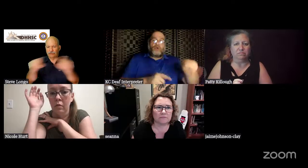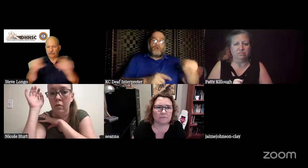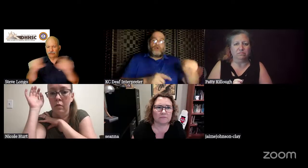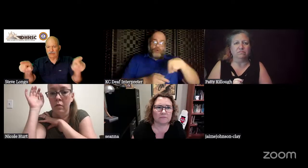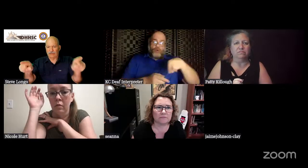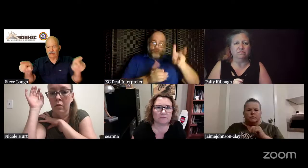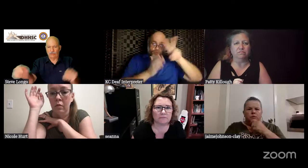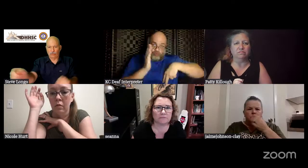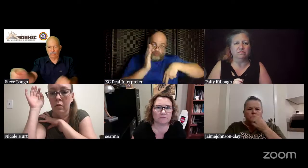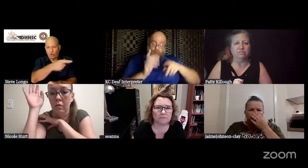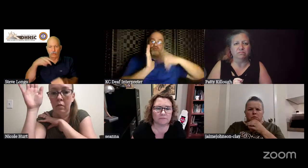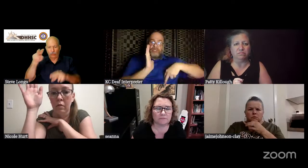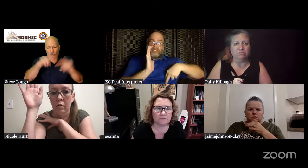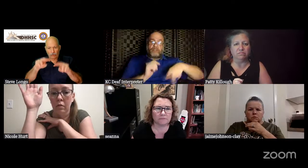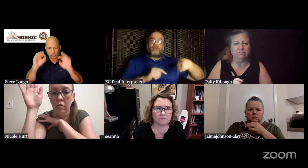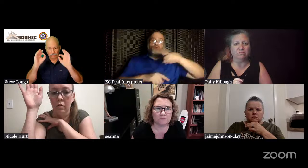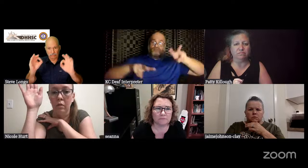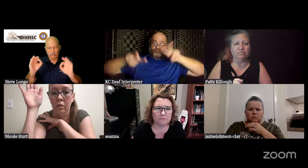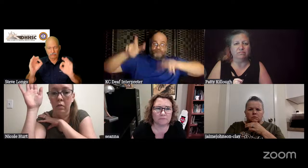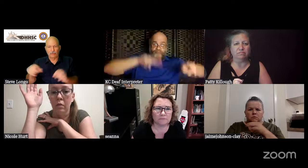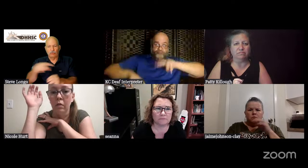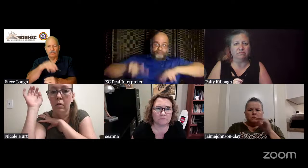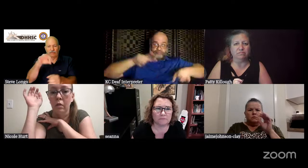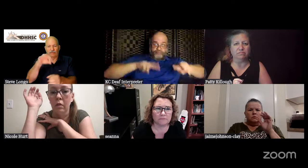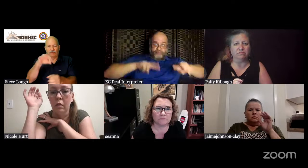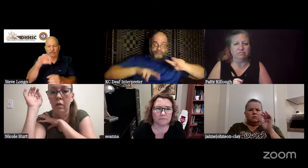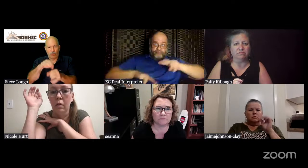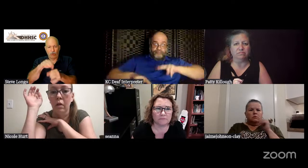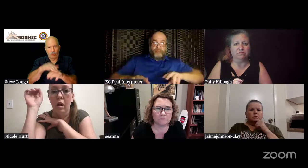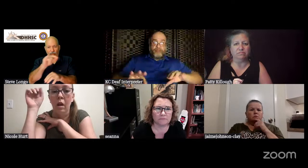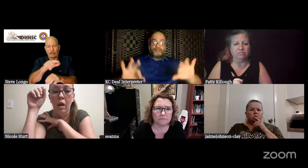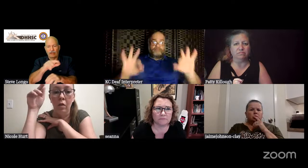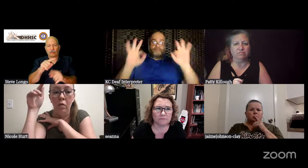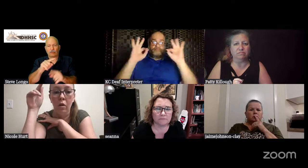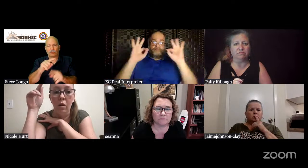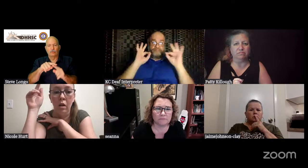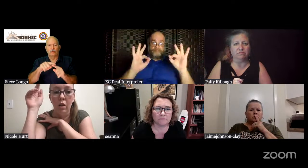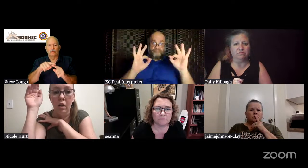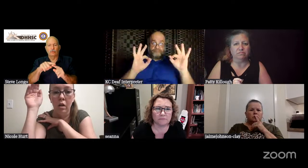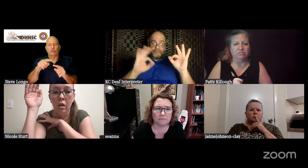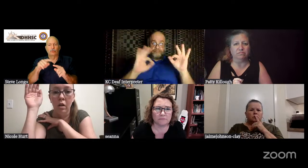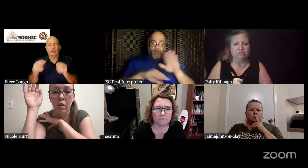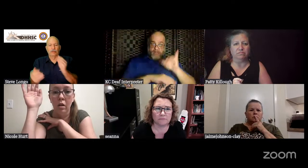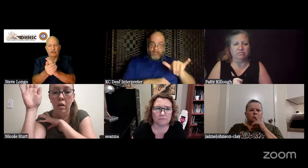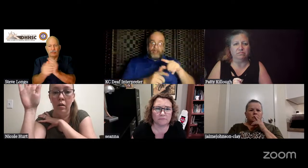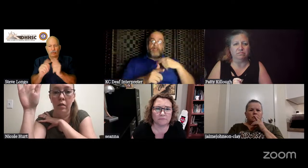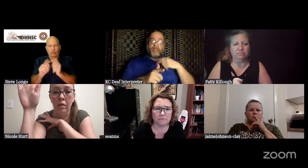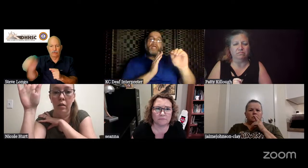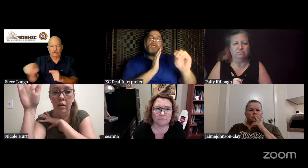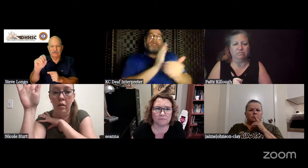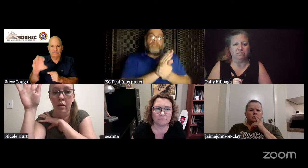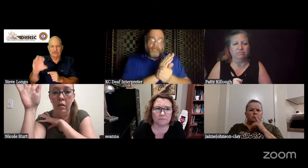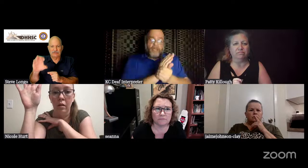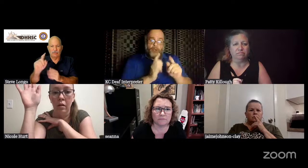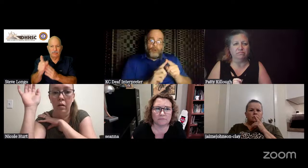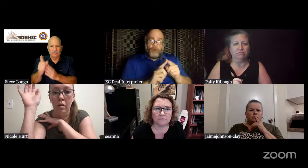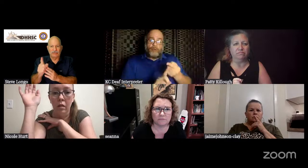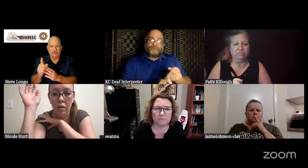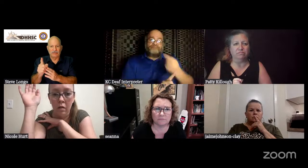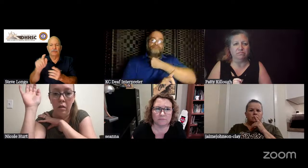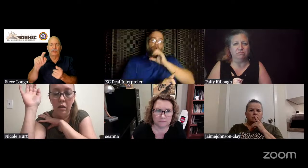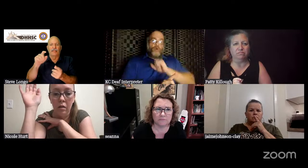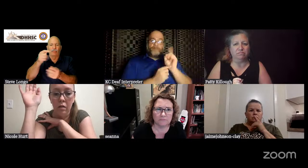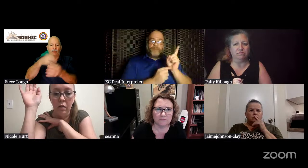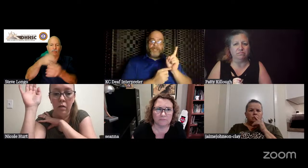sure we don't have to vote again. We just need to send the revised minutes to the board members to make sure that